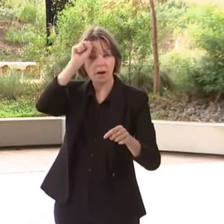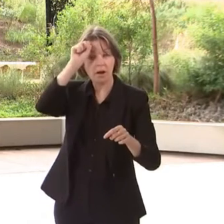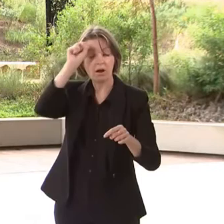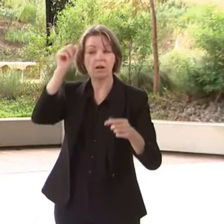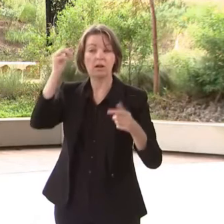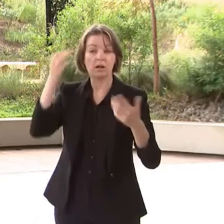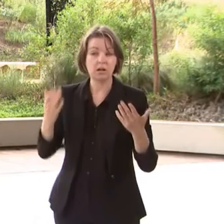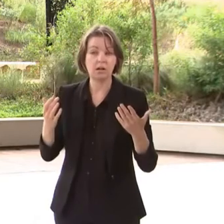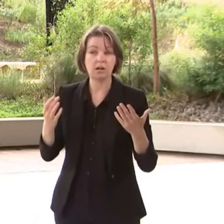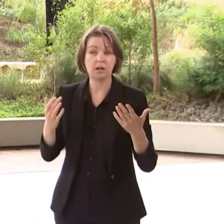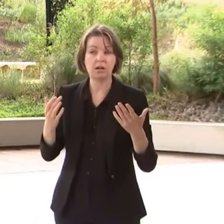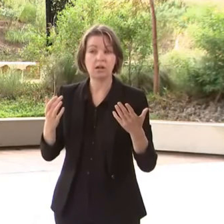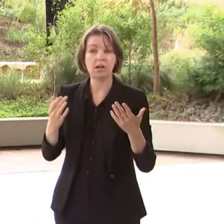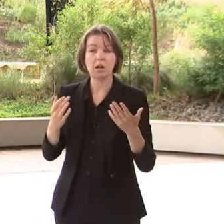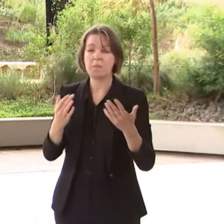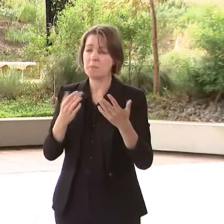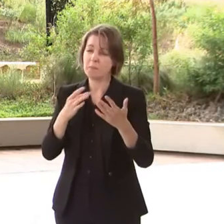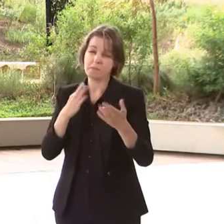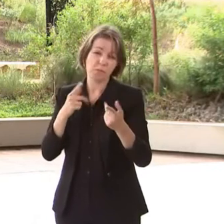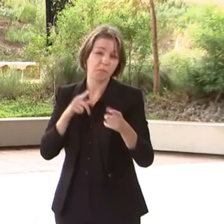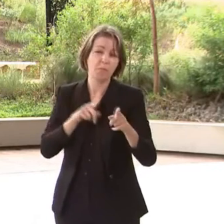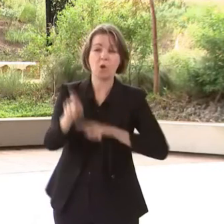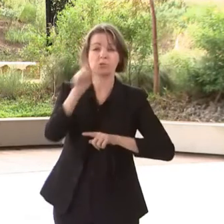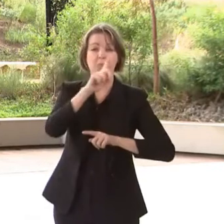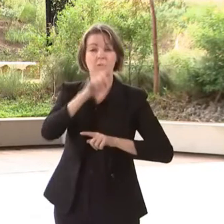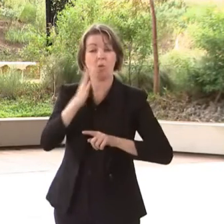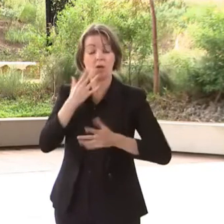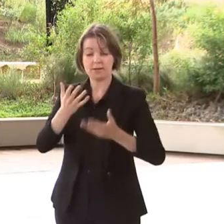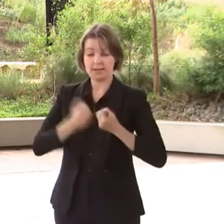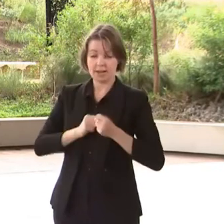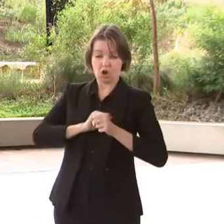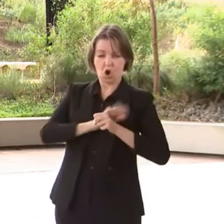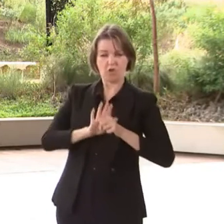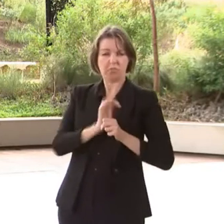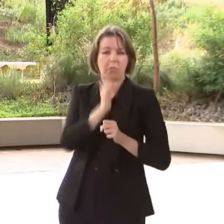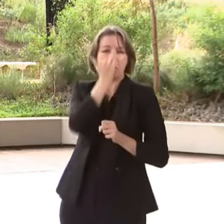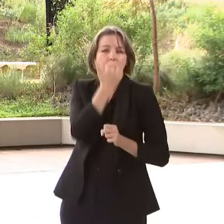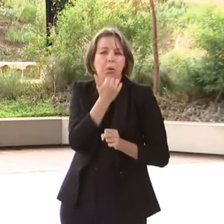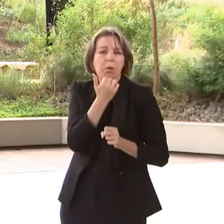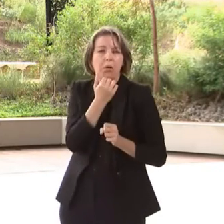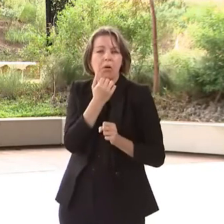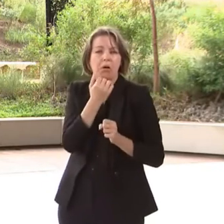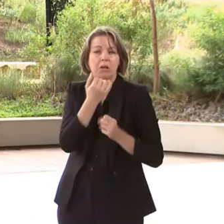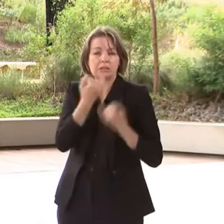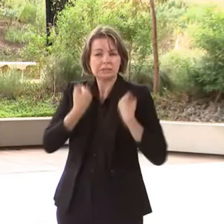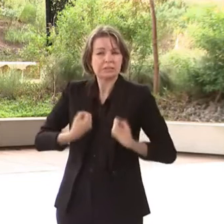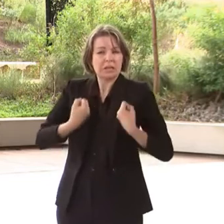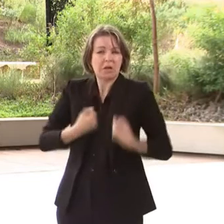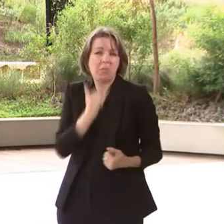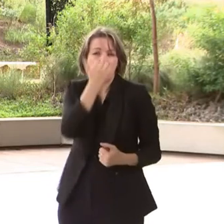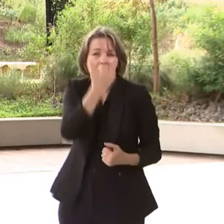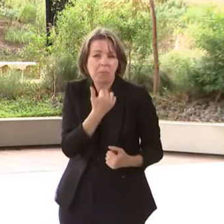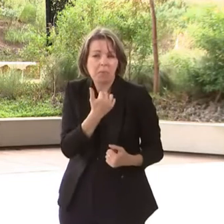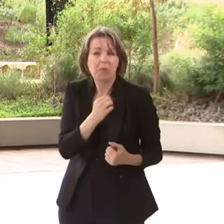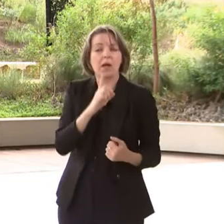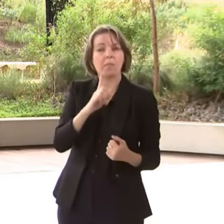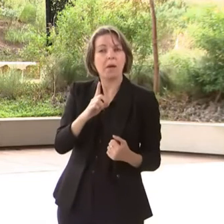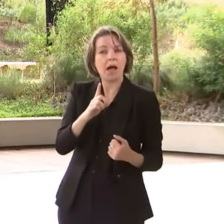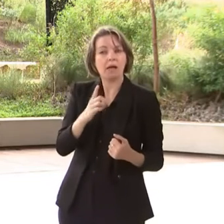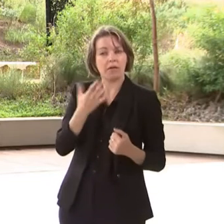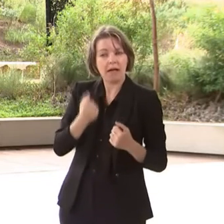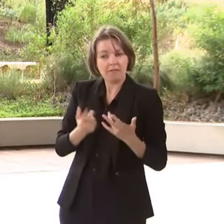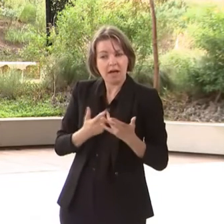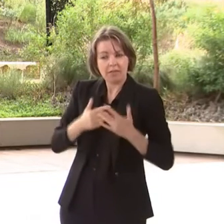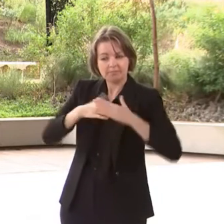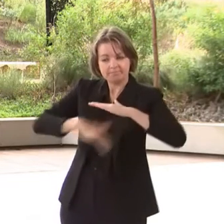for many, COVID is a mild illness, but even young people can have severe outcomes, particularly if you've got underlying health conditions.